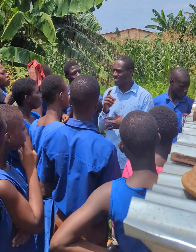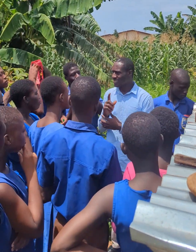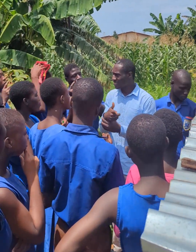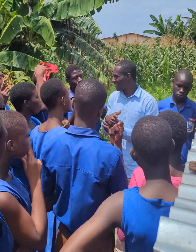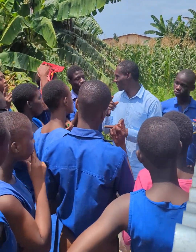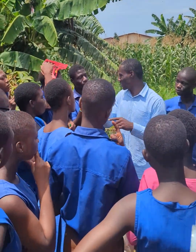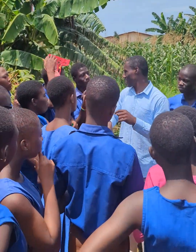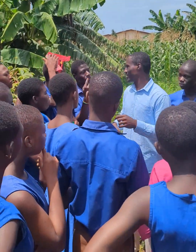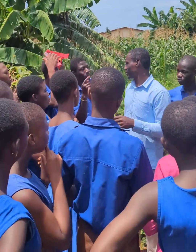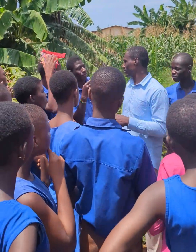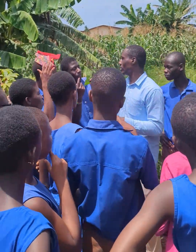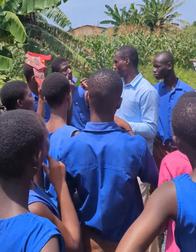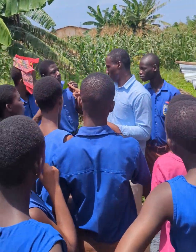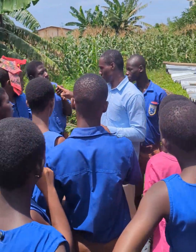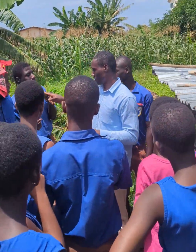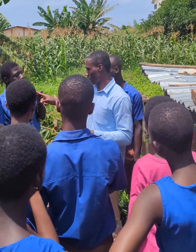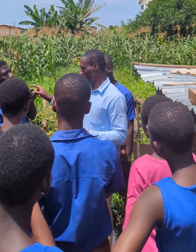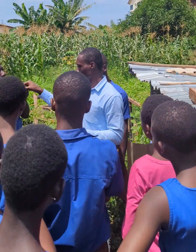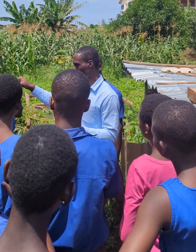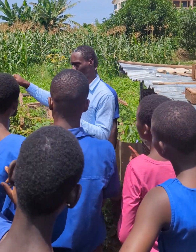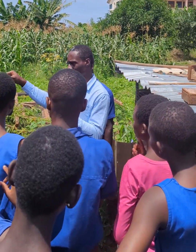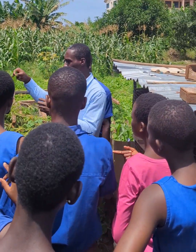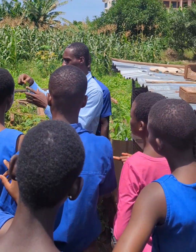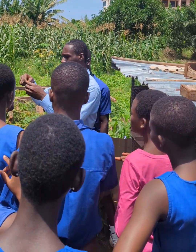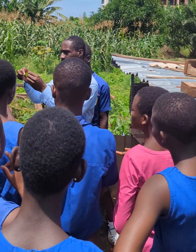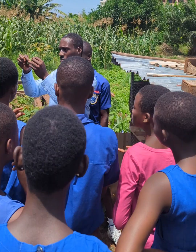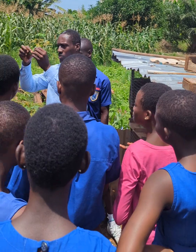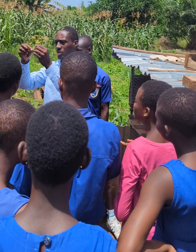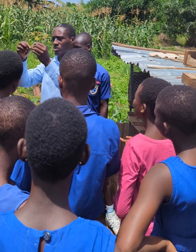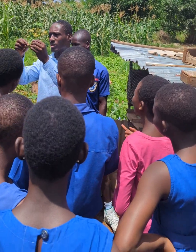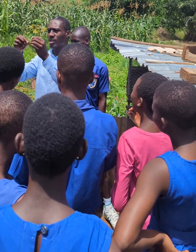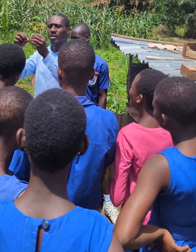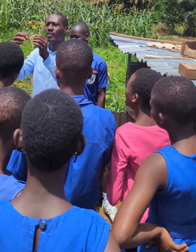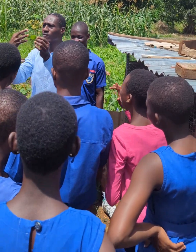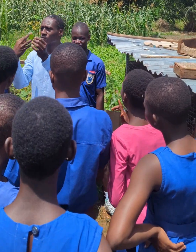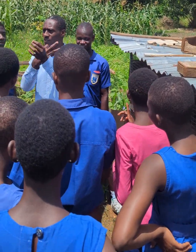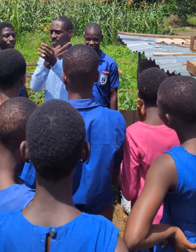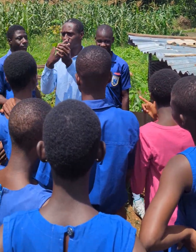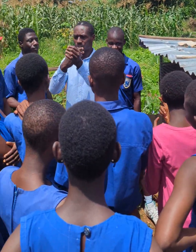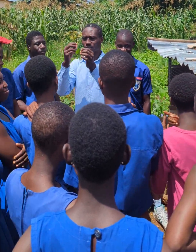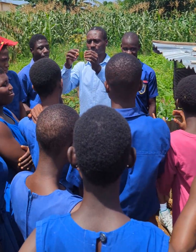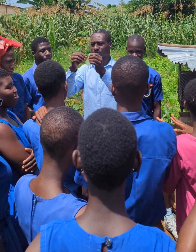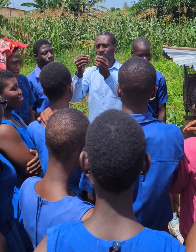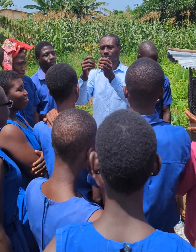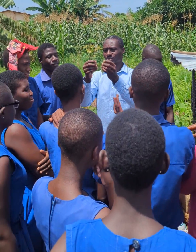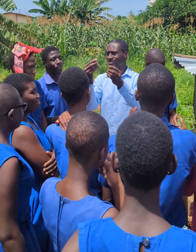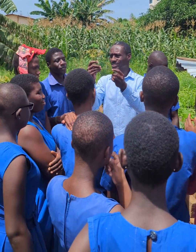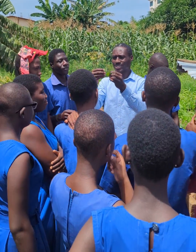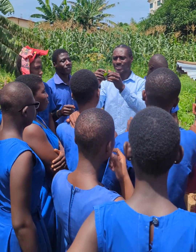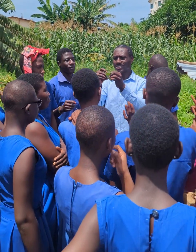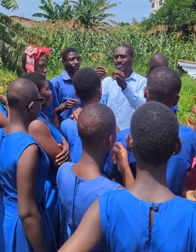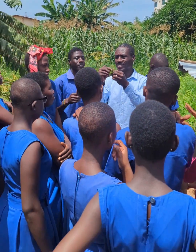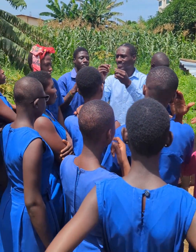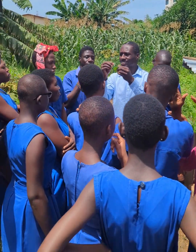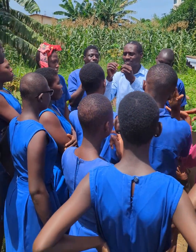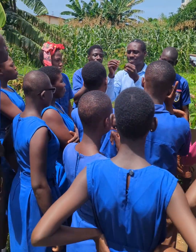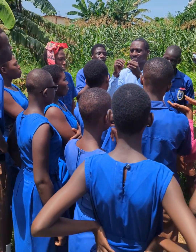If you noticed, my learners were so involved in the lesson, and all of